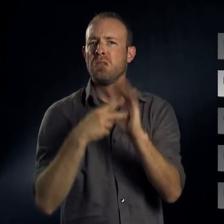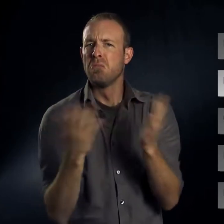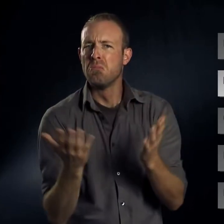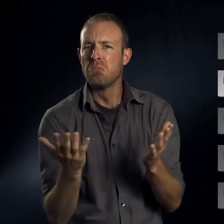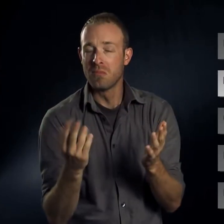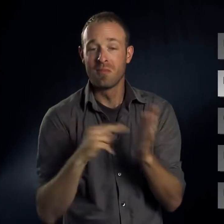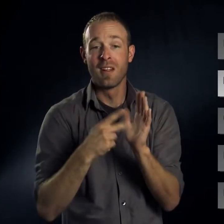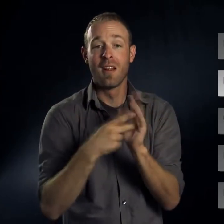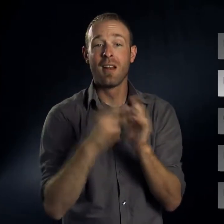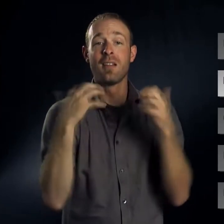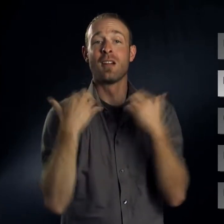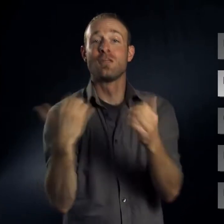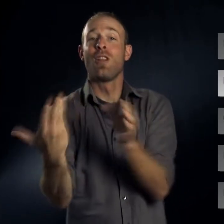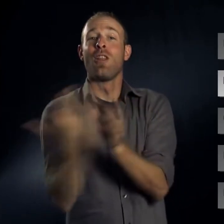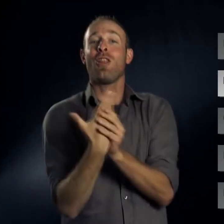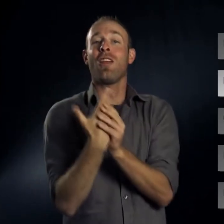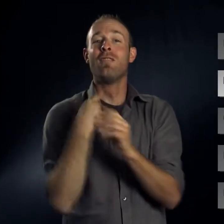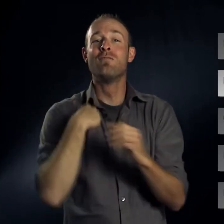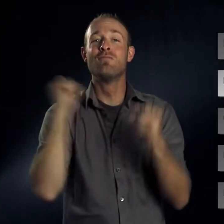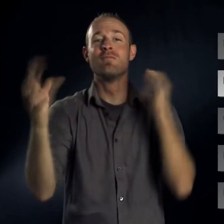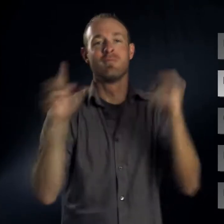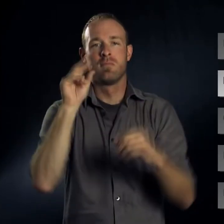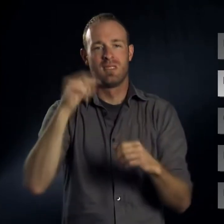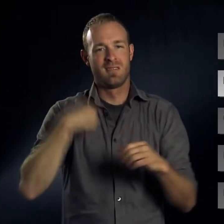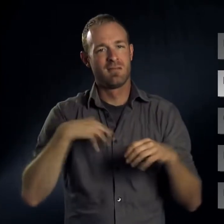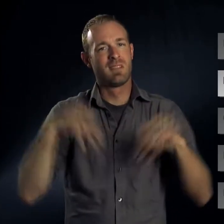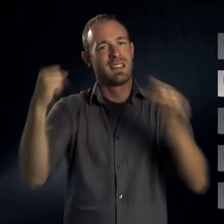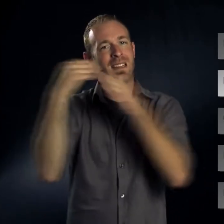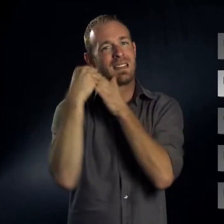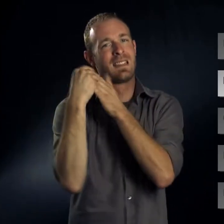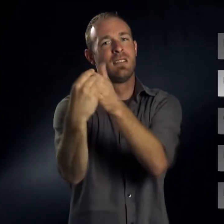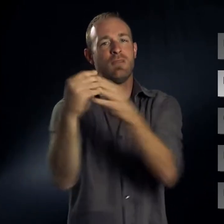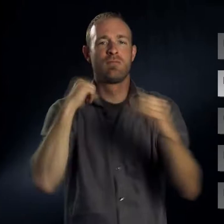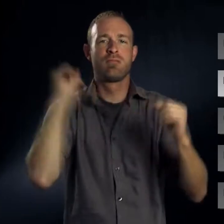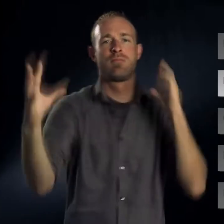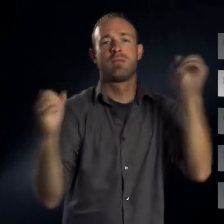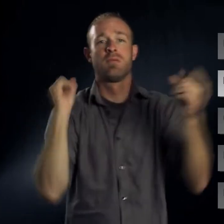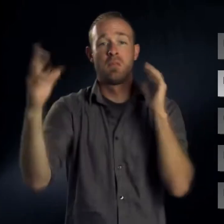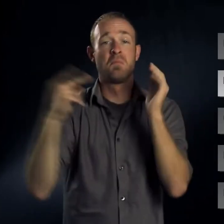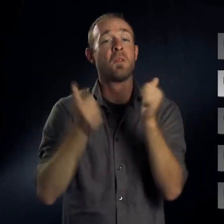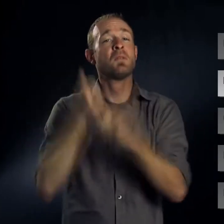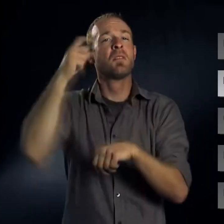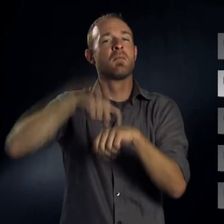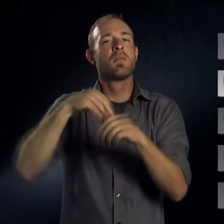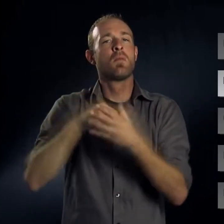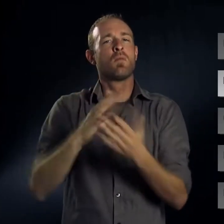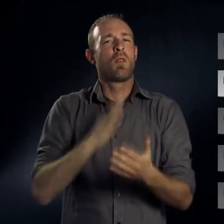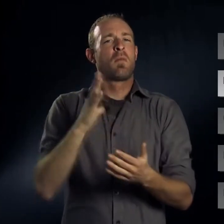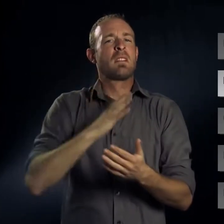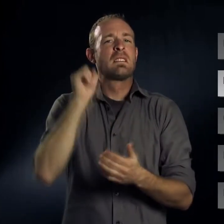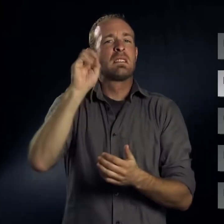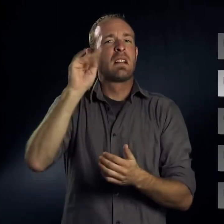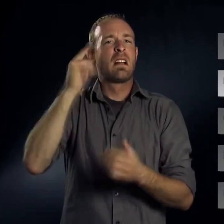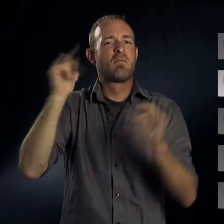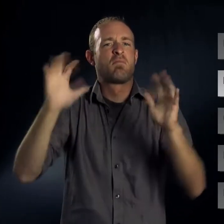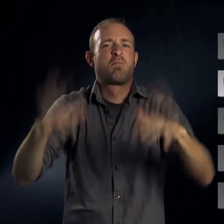You would have a formal presenter and a large audience. And while the person is presenting, it is going to be